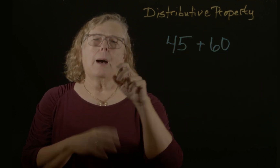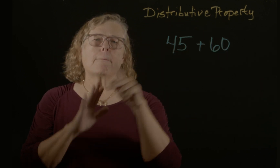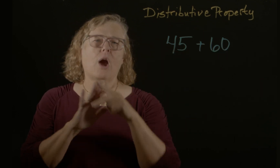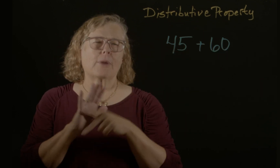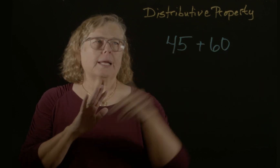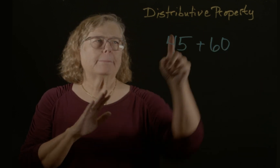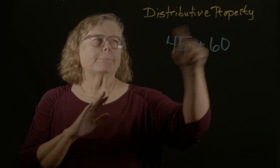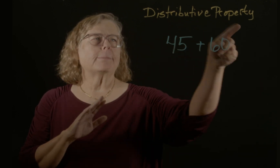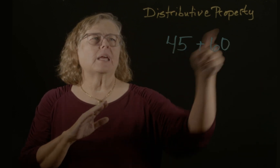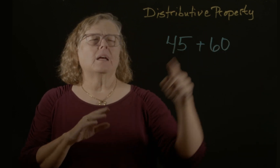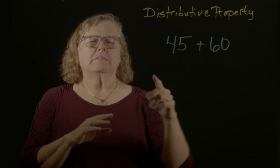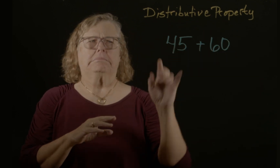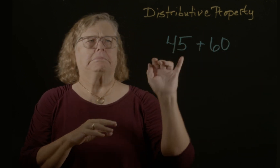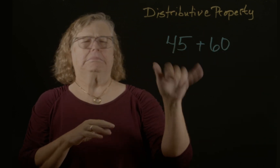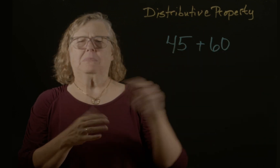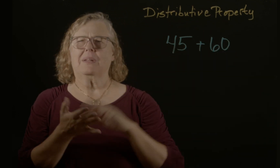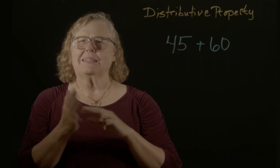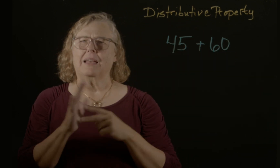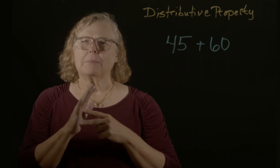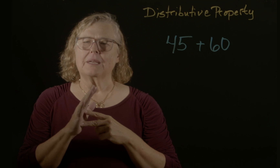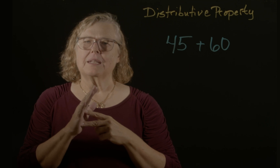property. Wow, what does that mean?